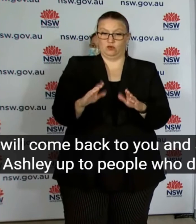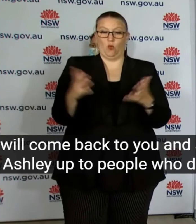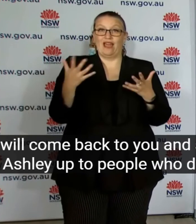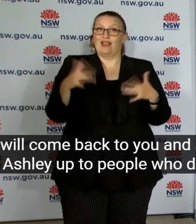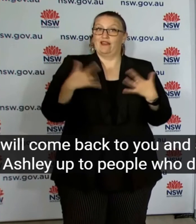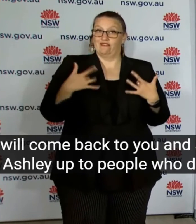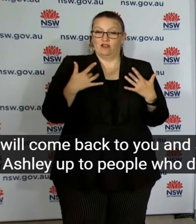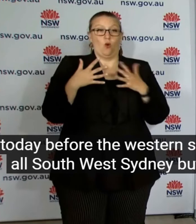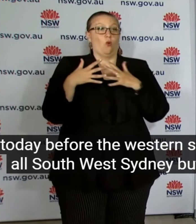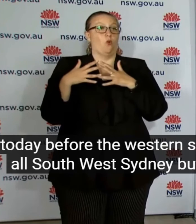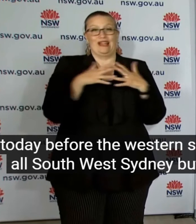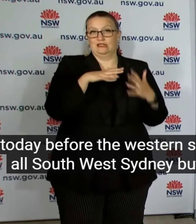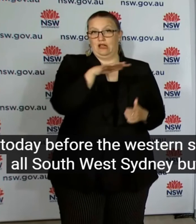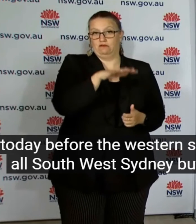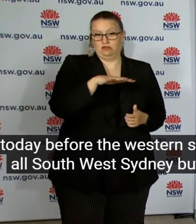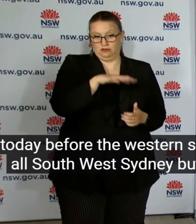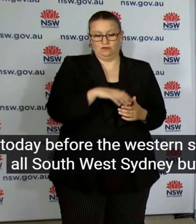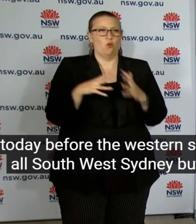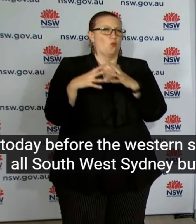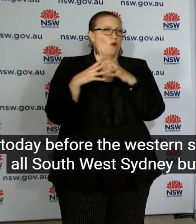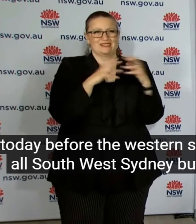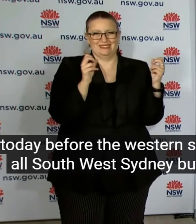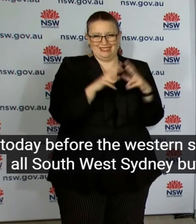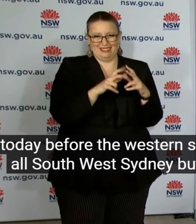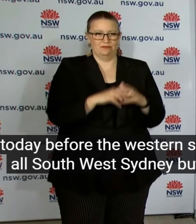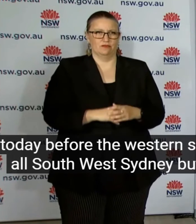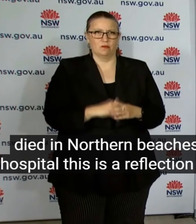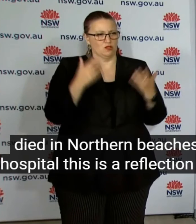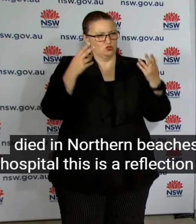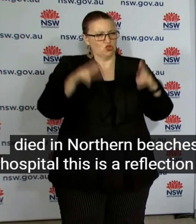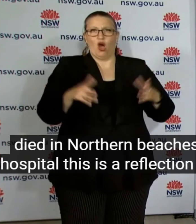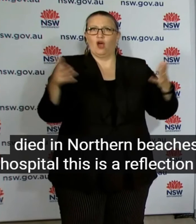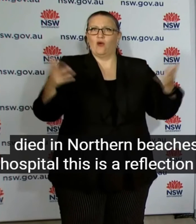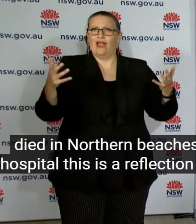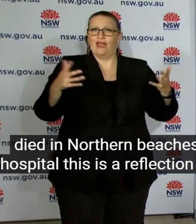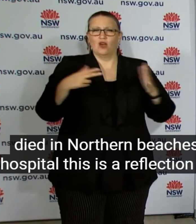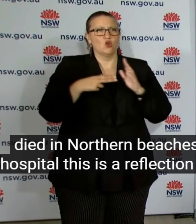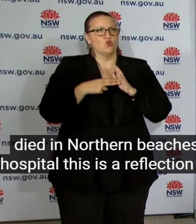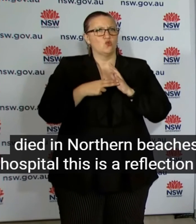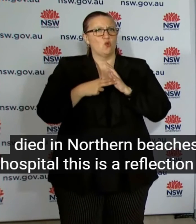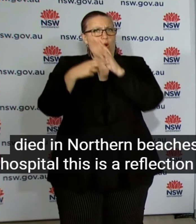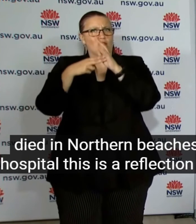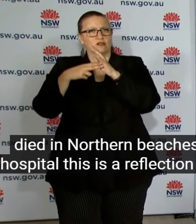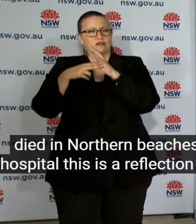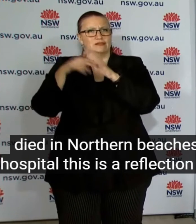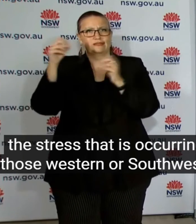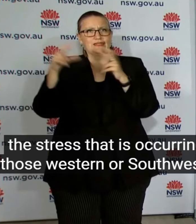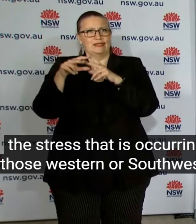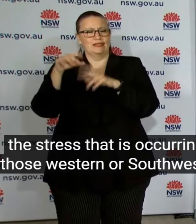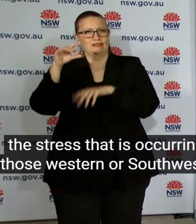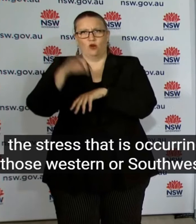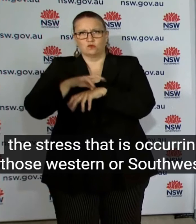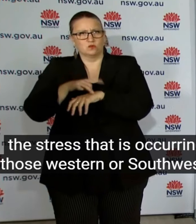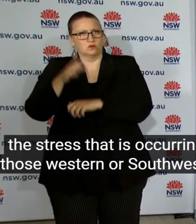this a reflection of the stress that is occurring in those western or southwestern hospitals, that they had to be moved prior to their death and cared for so far away from